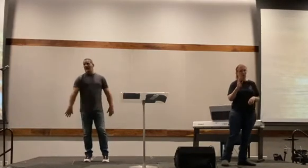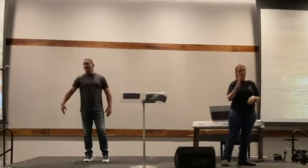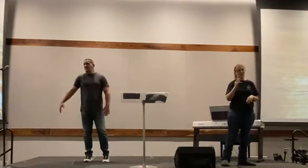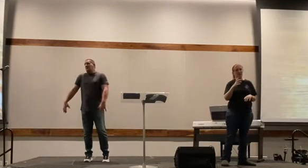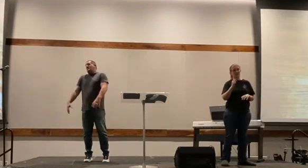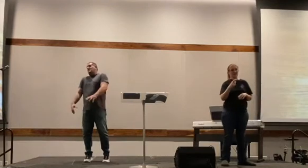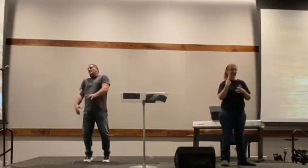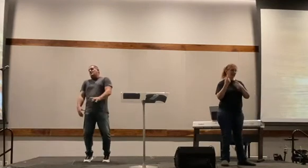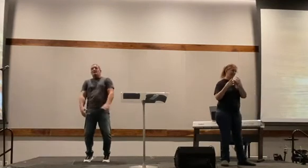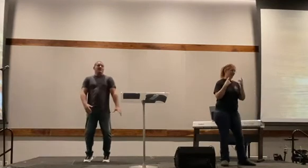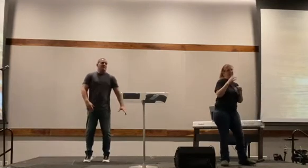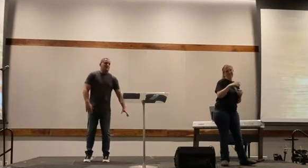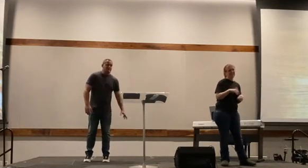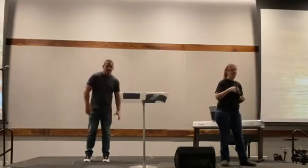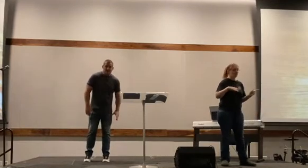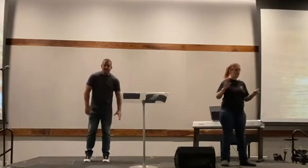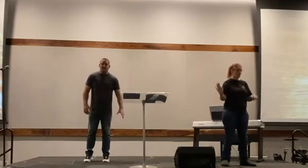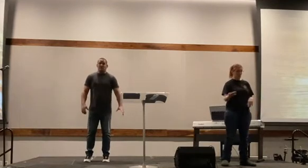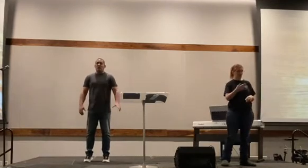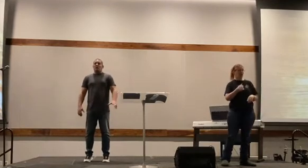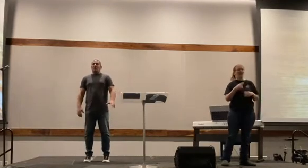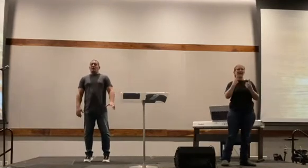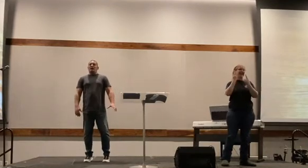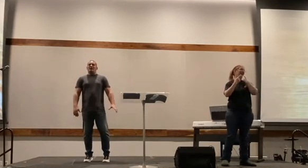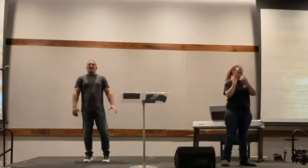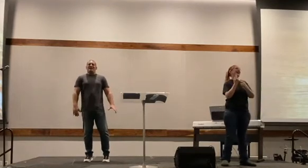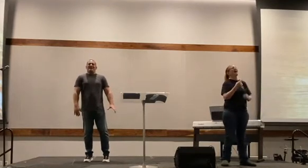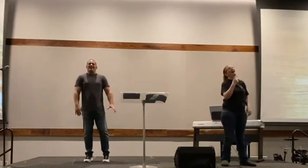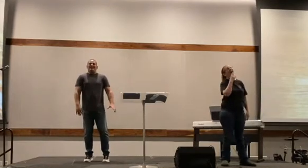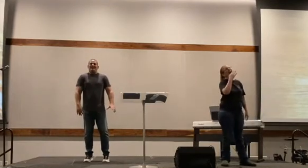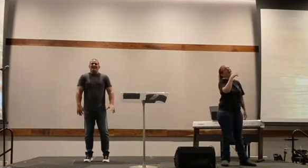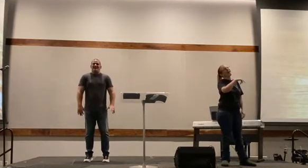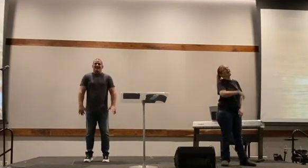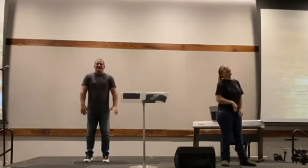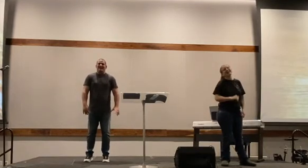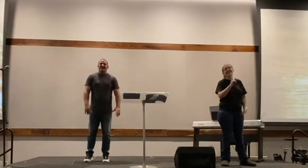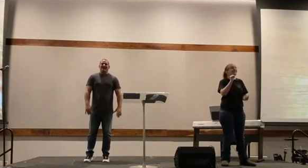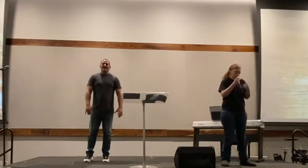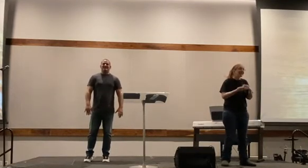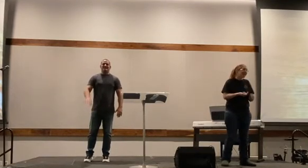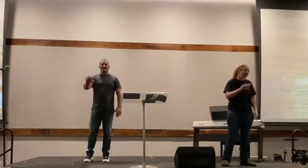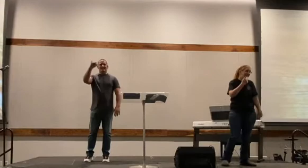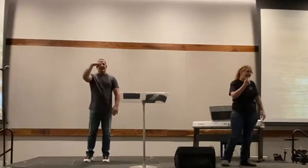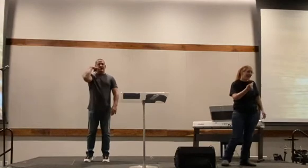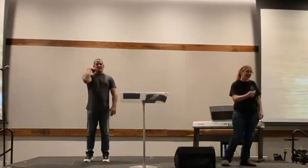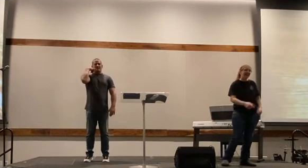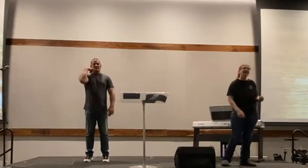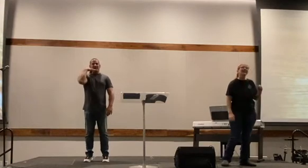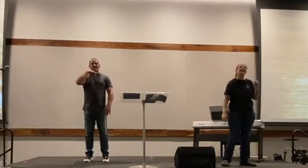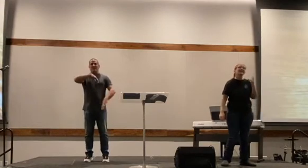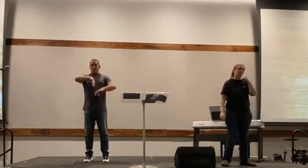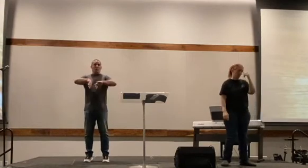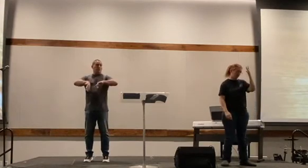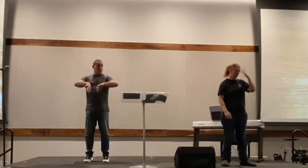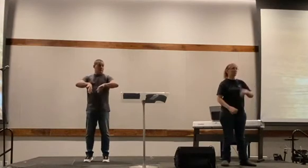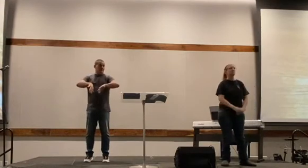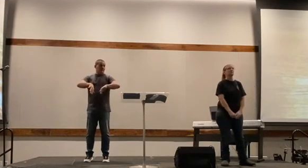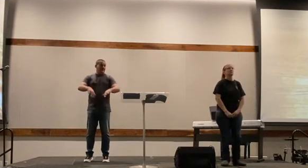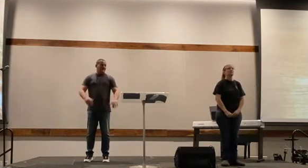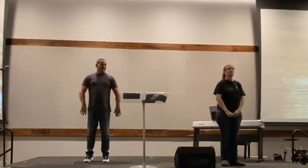would laugh. It doesn't hurt us anymore, old lady. And then she says, I'm calling your dad. I'm like,